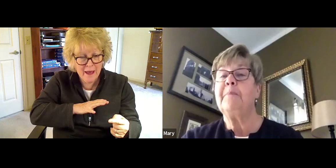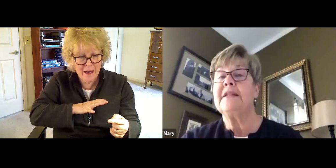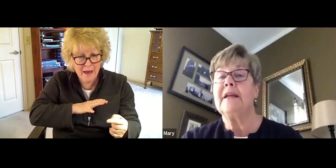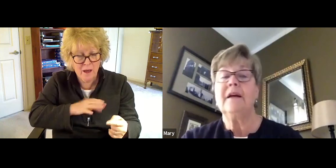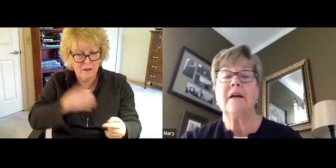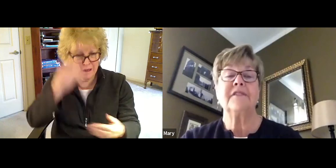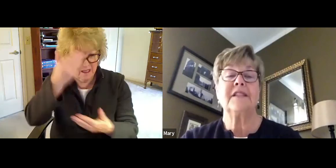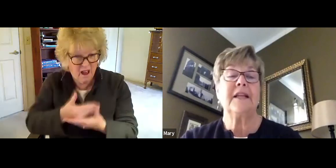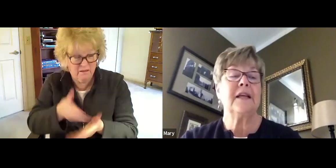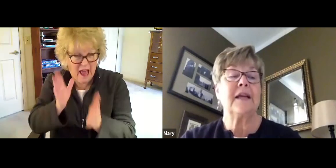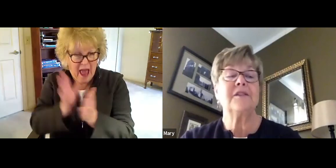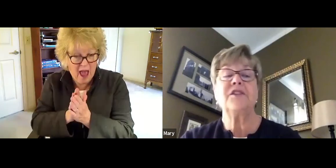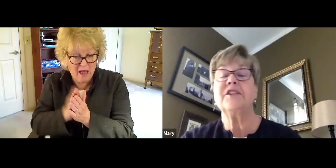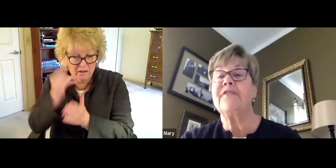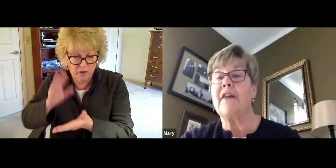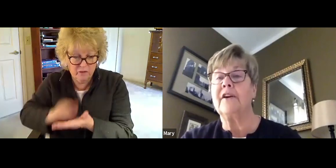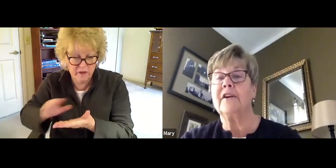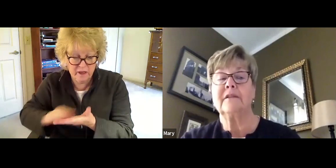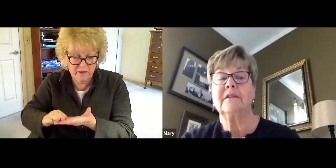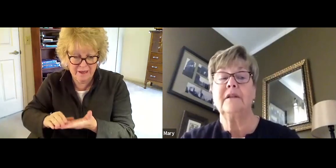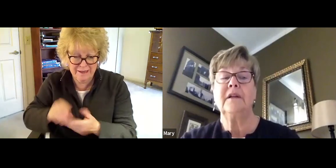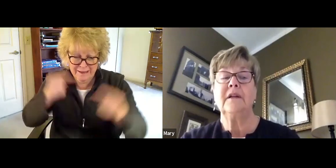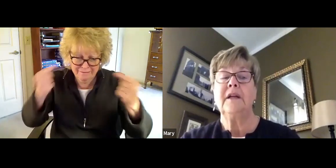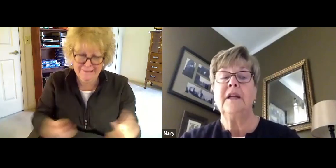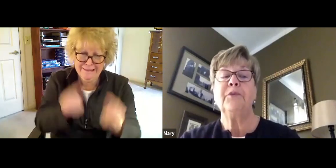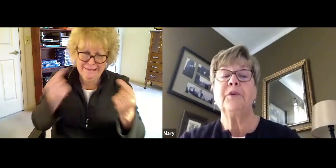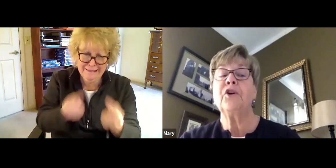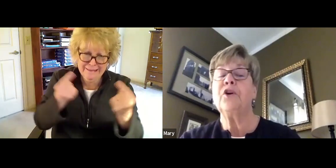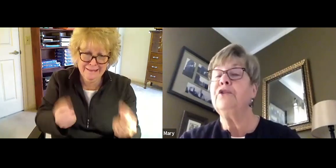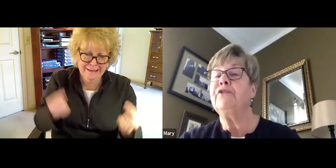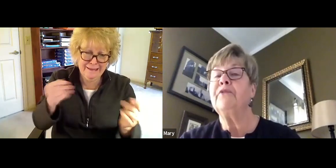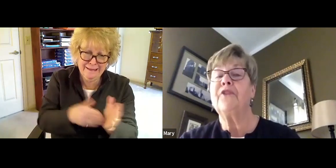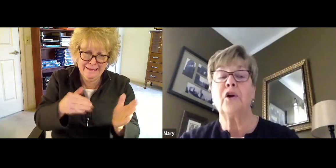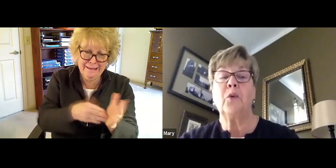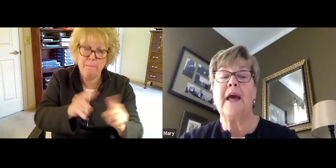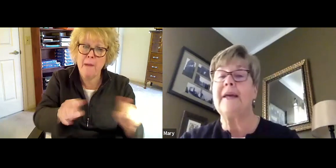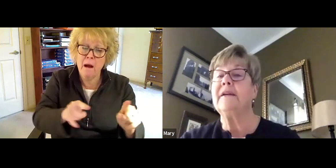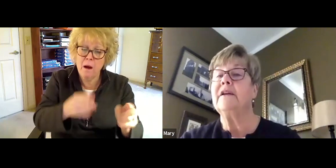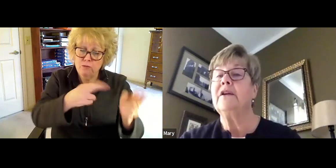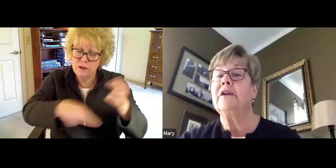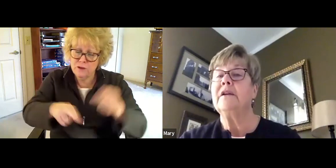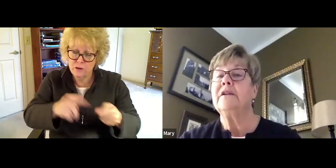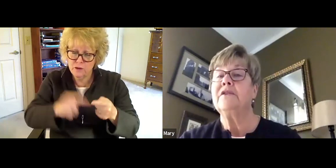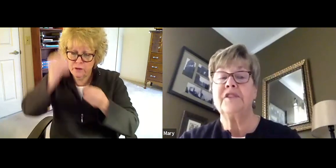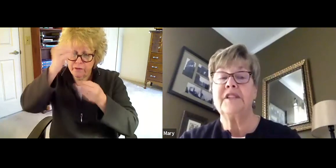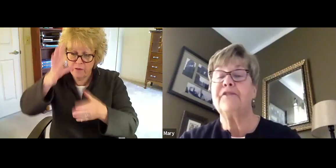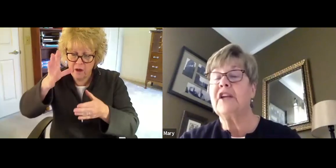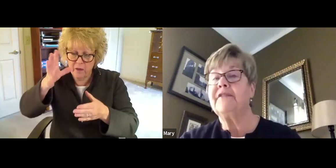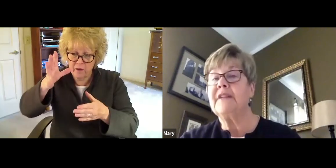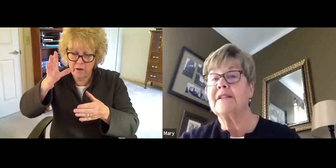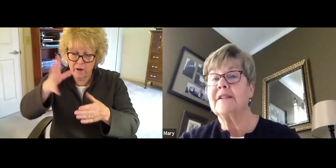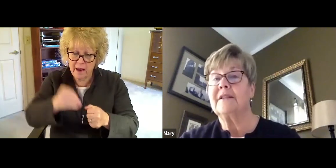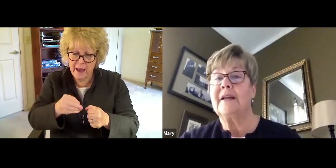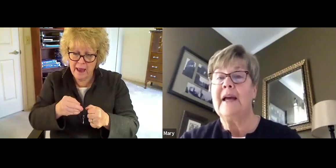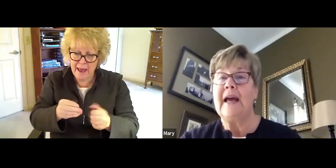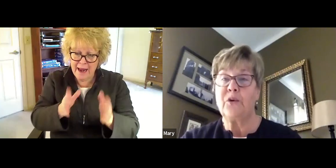After repenting of sinning against his father, he returned from far away to seek